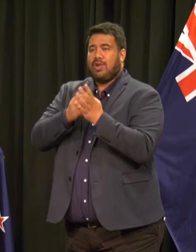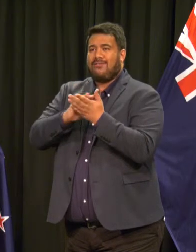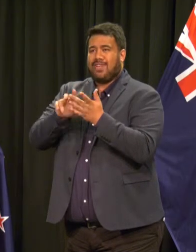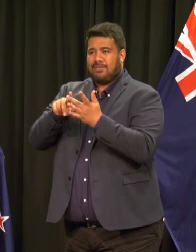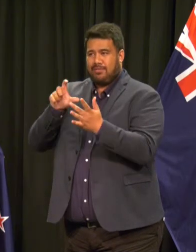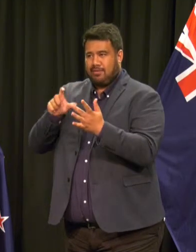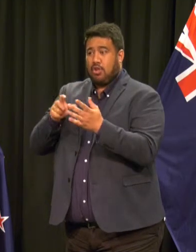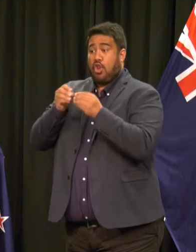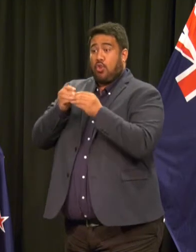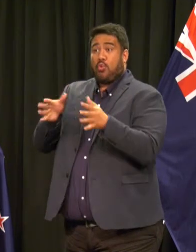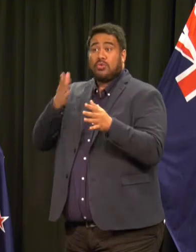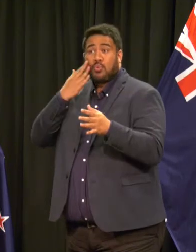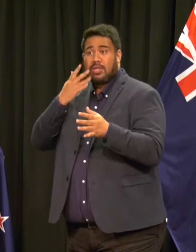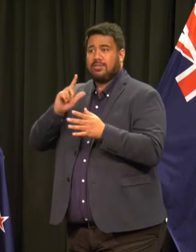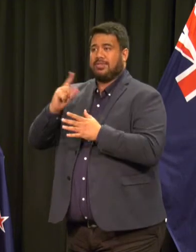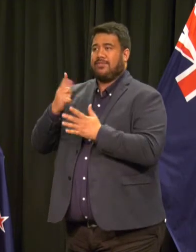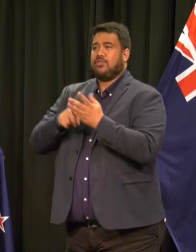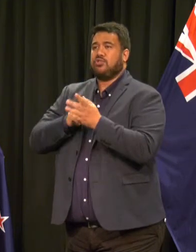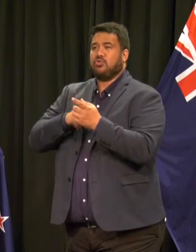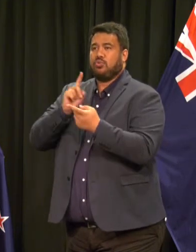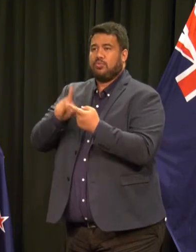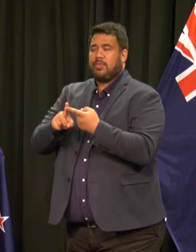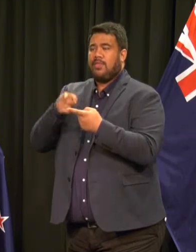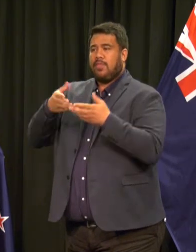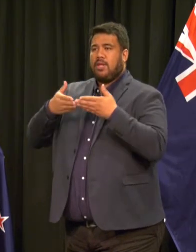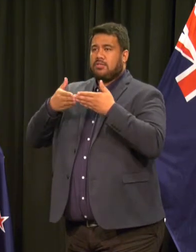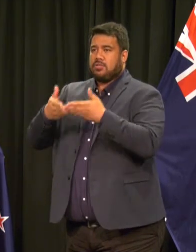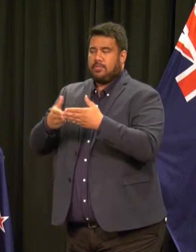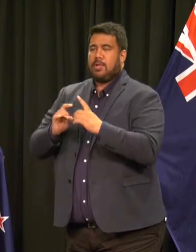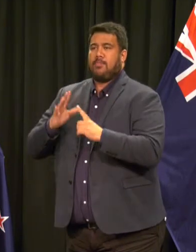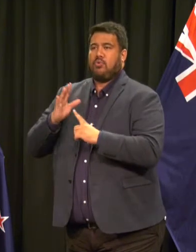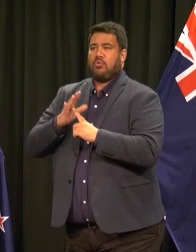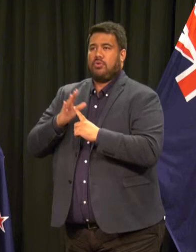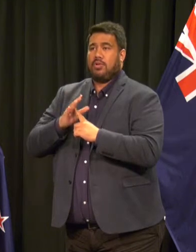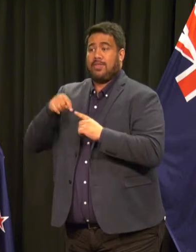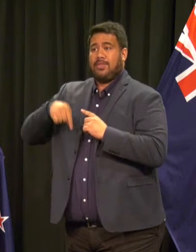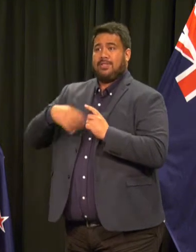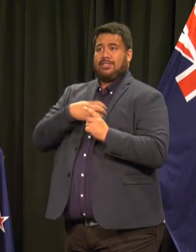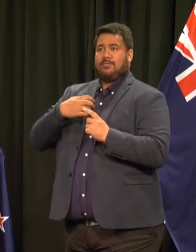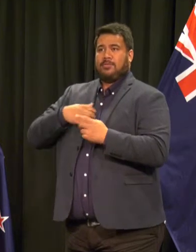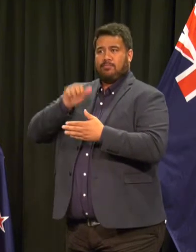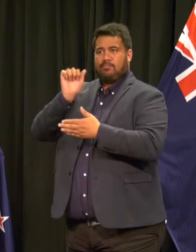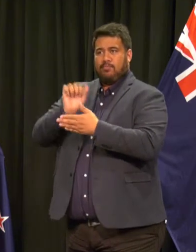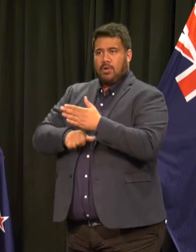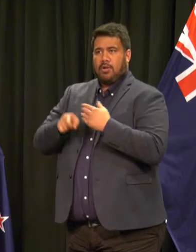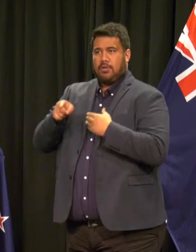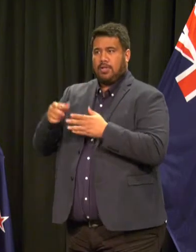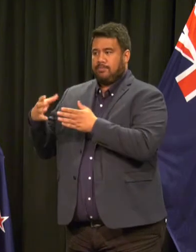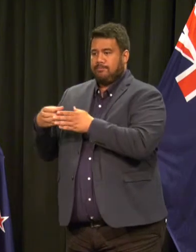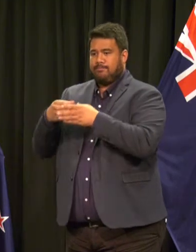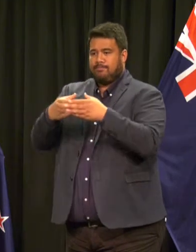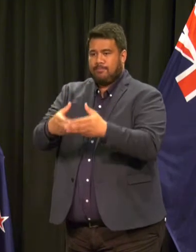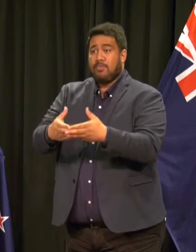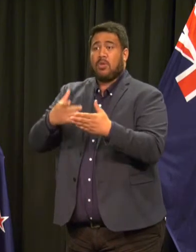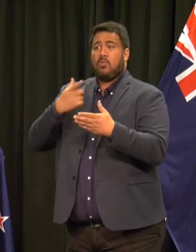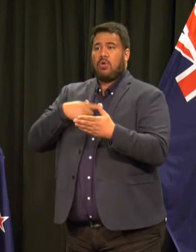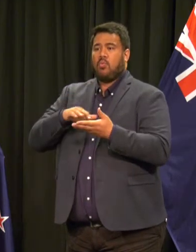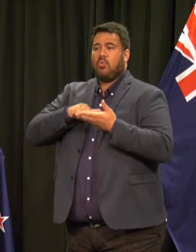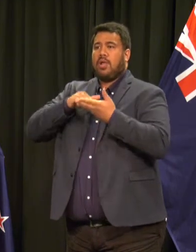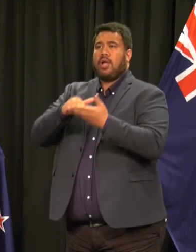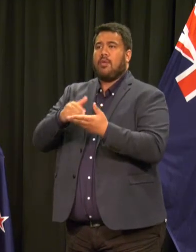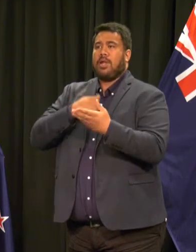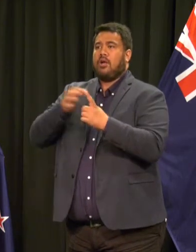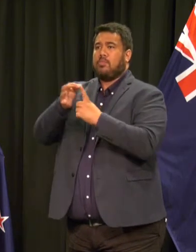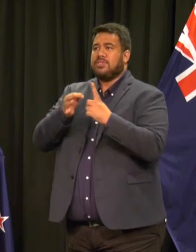June. It's an important vessel purchased by this government that gives substance to our Pacific